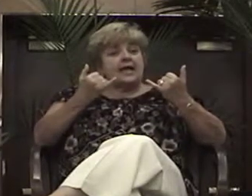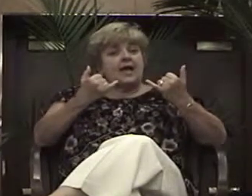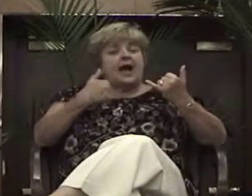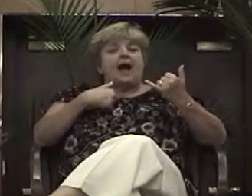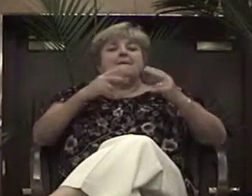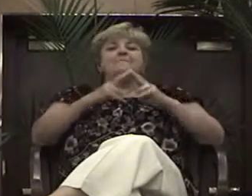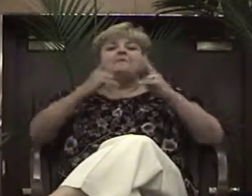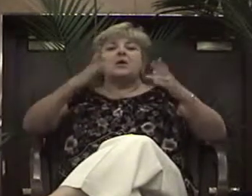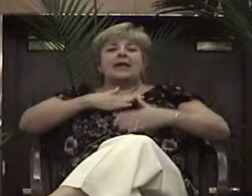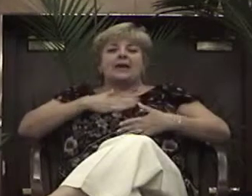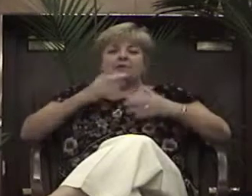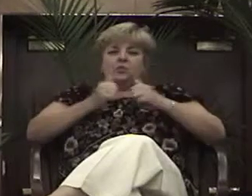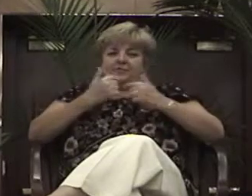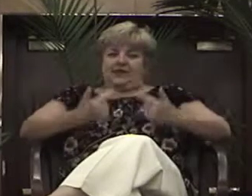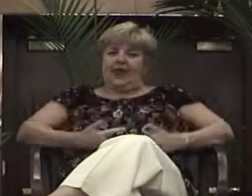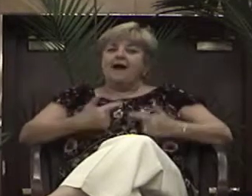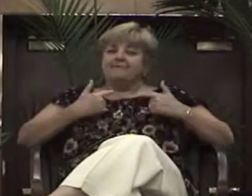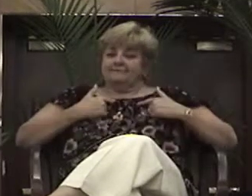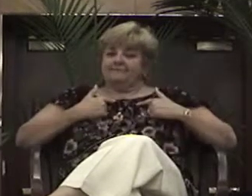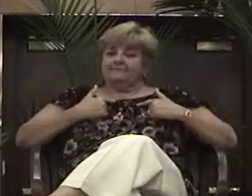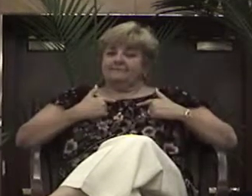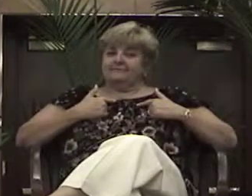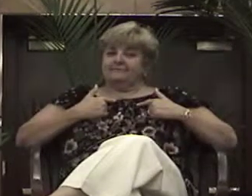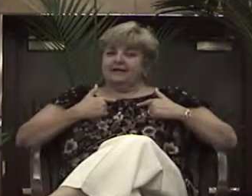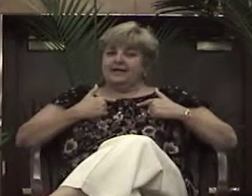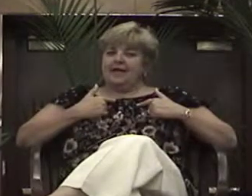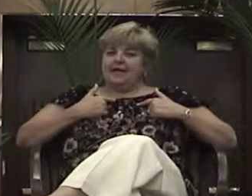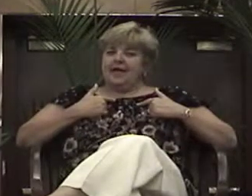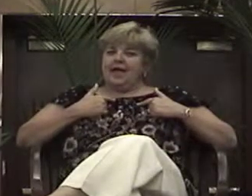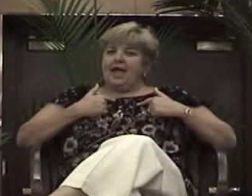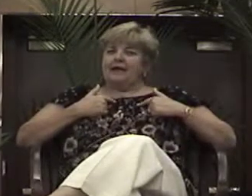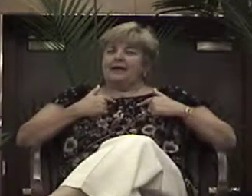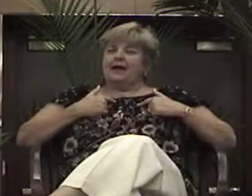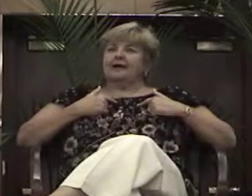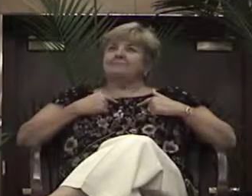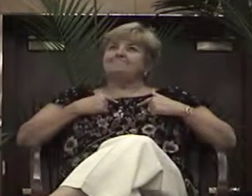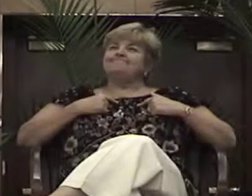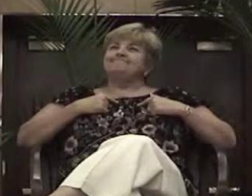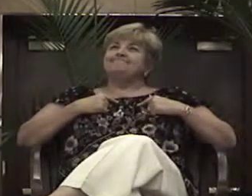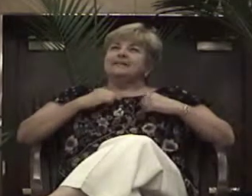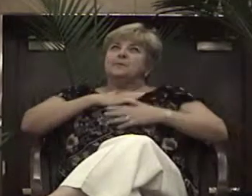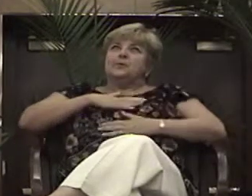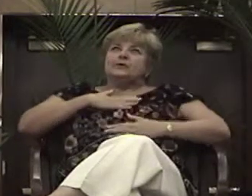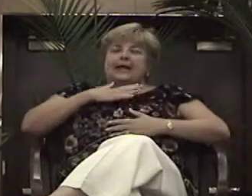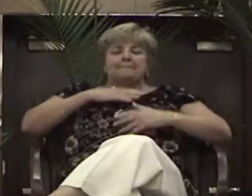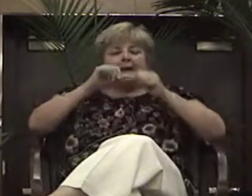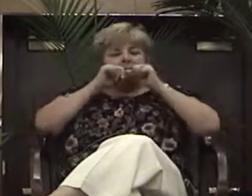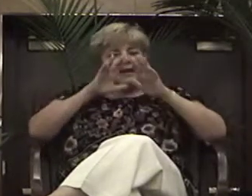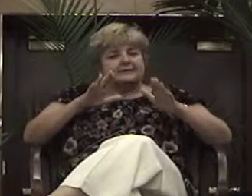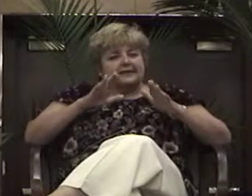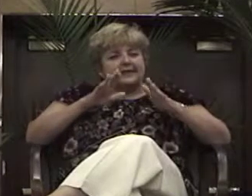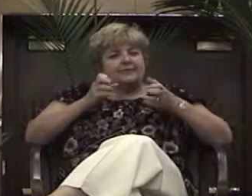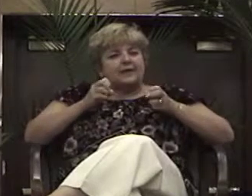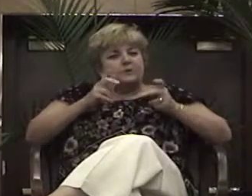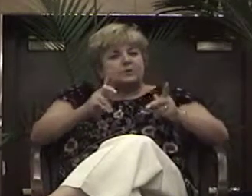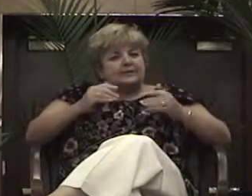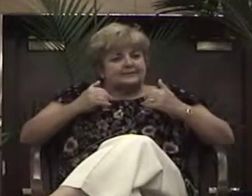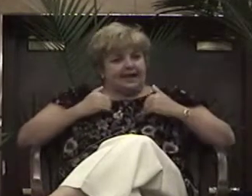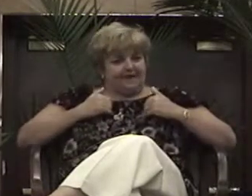live. And when I look at the blessings that's come my way and the things that I've had the chance to do. Every